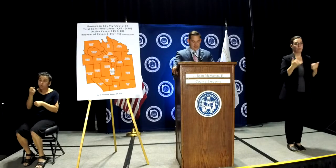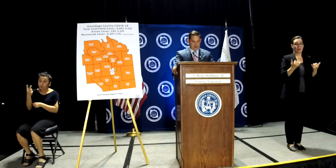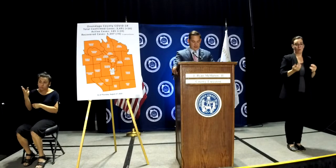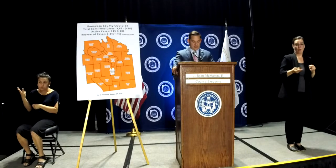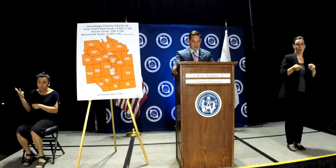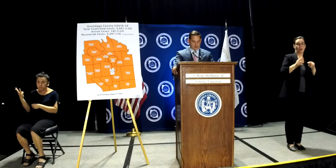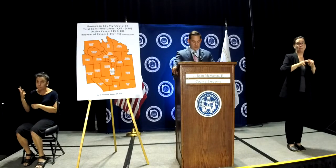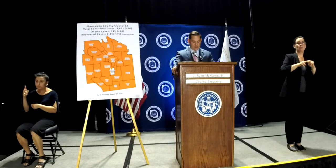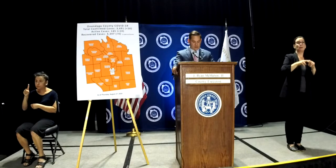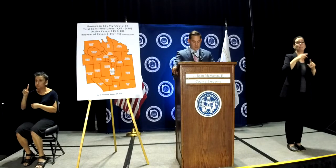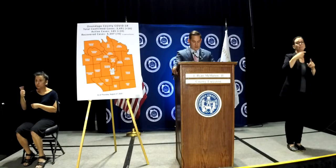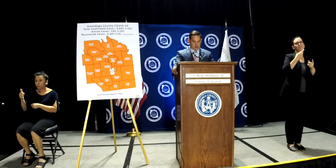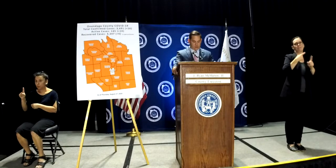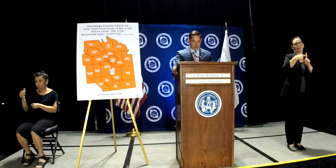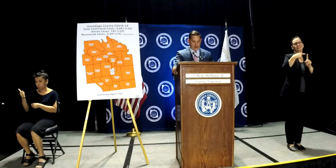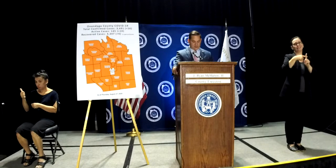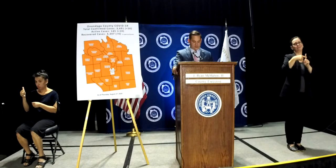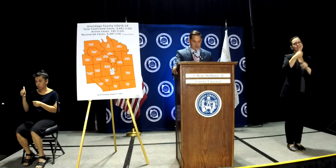since yesterday.